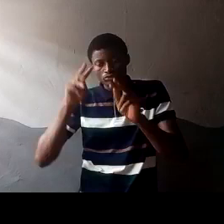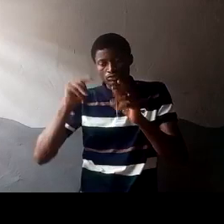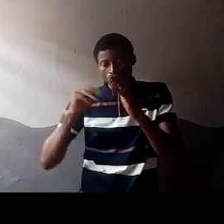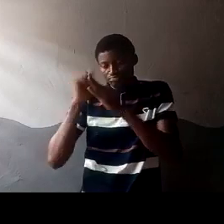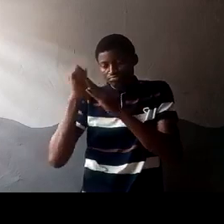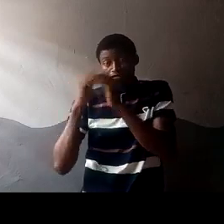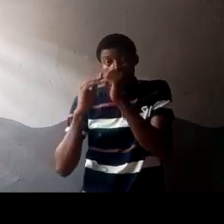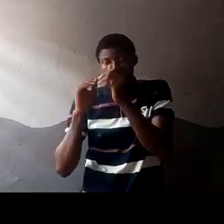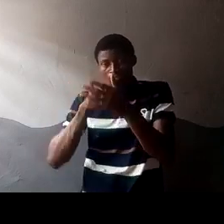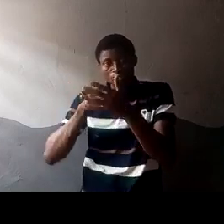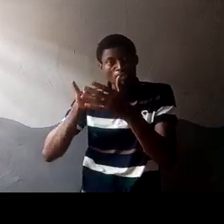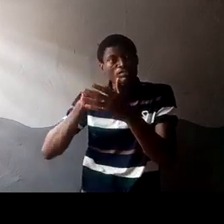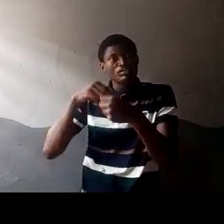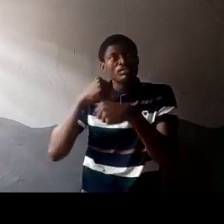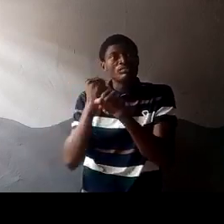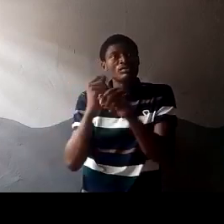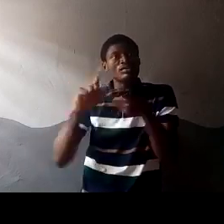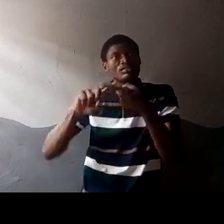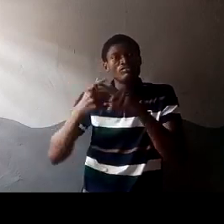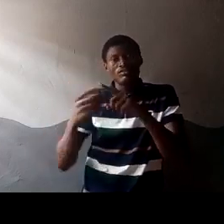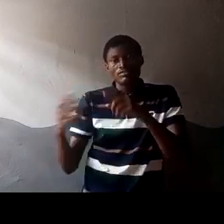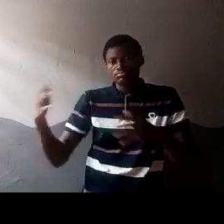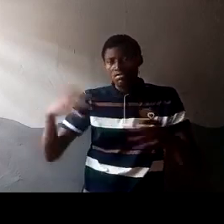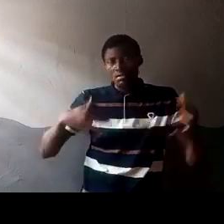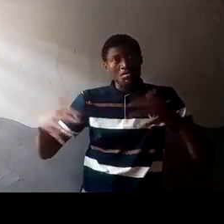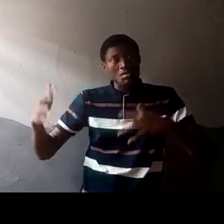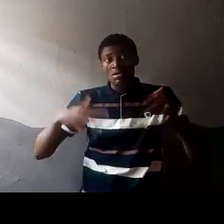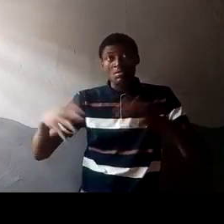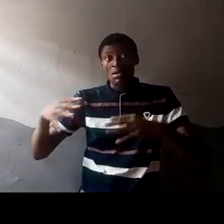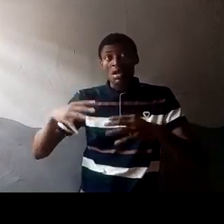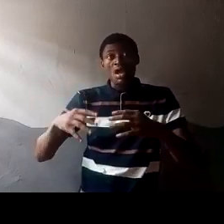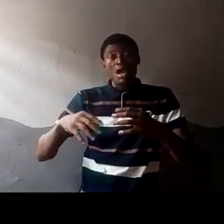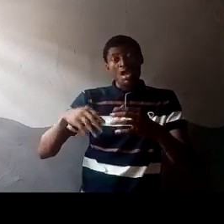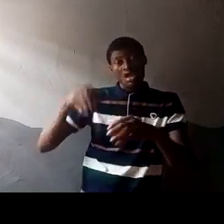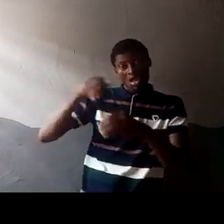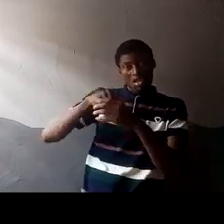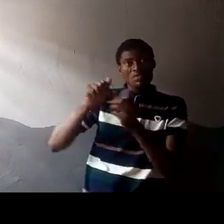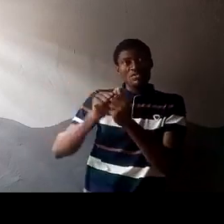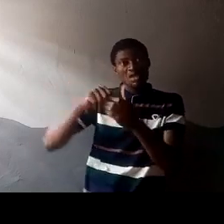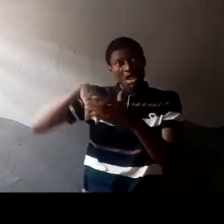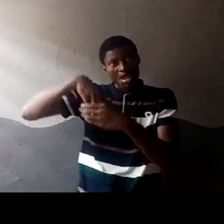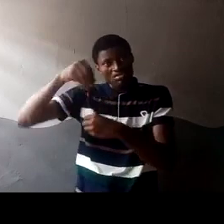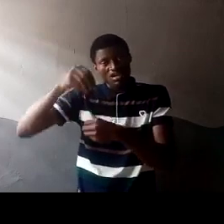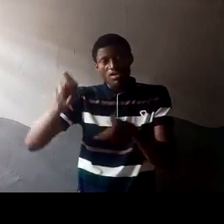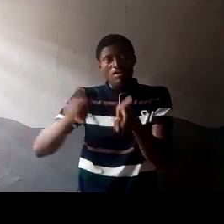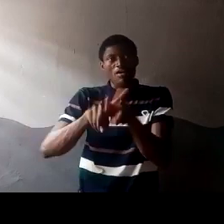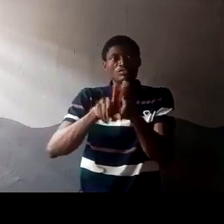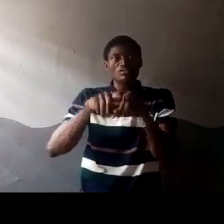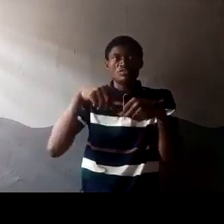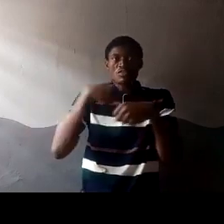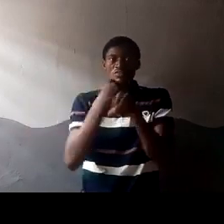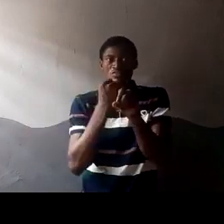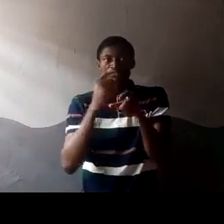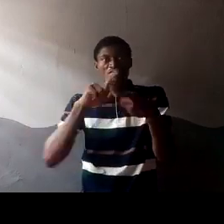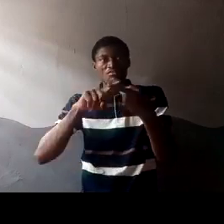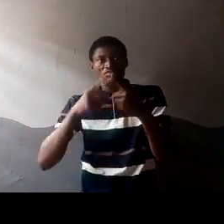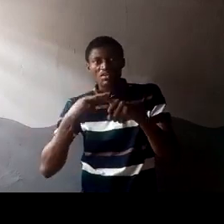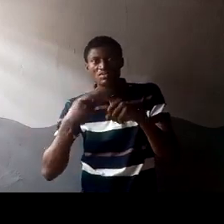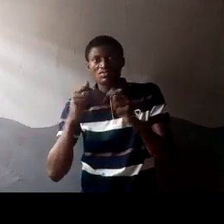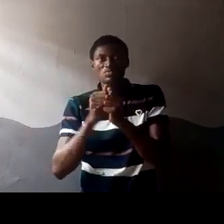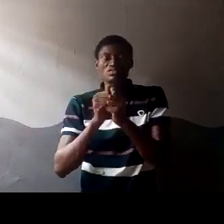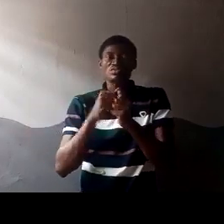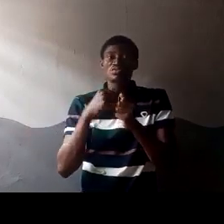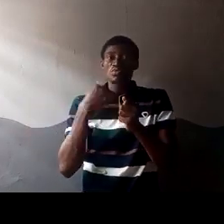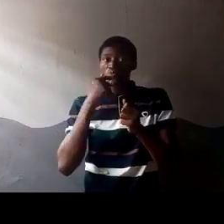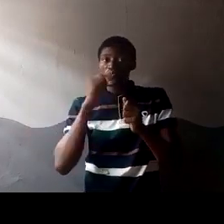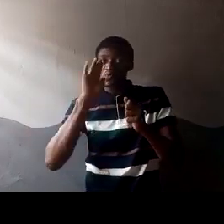your field and outside of your field. You're also being friends with your lecturers or